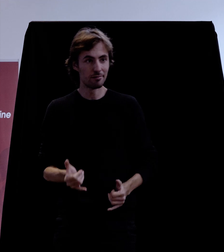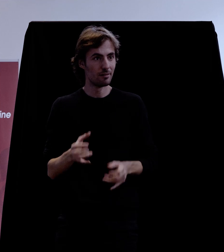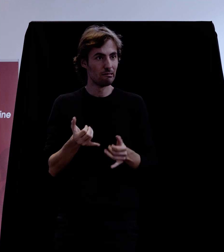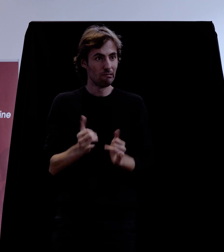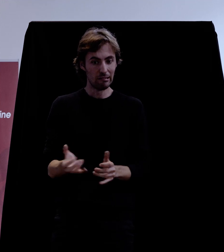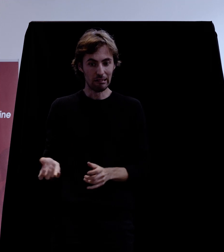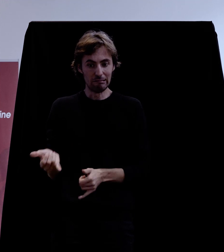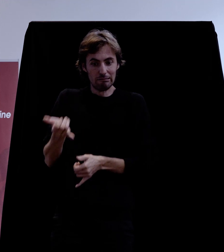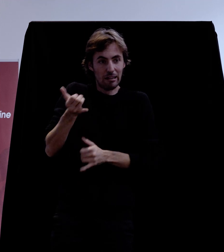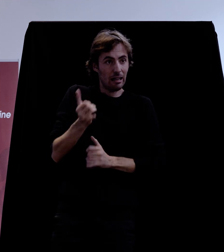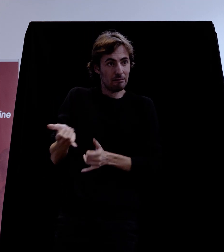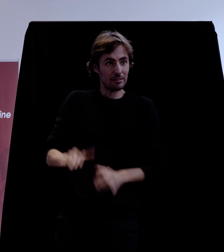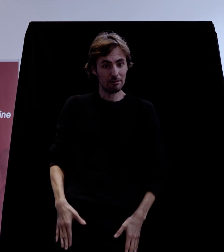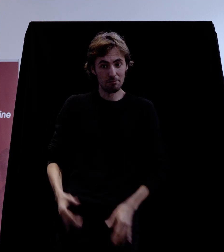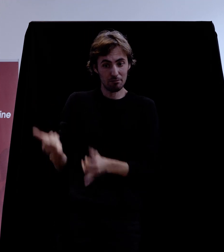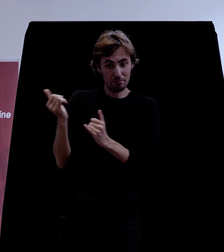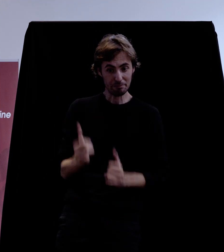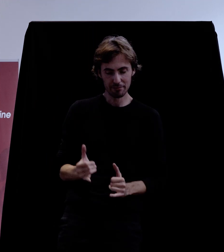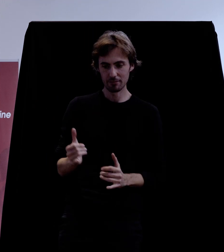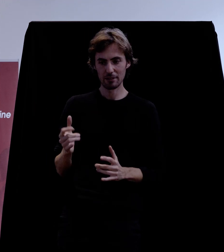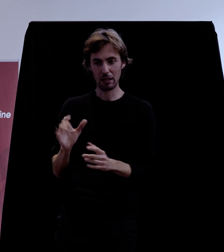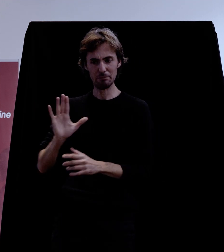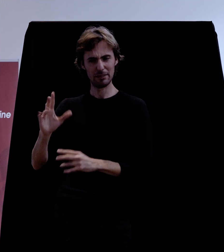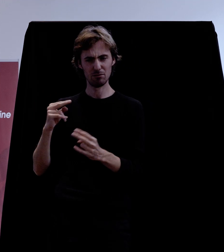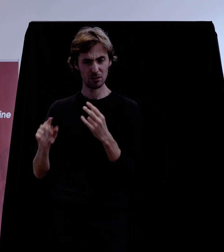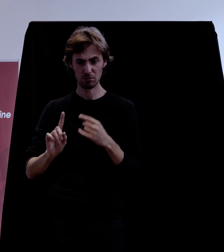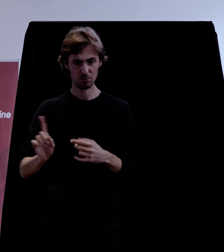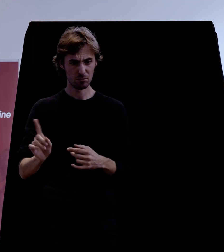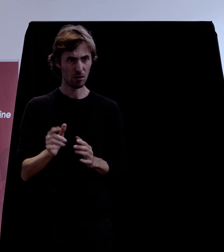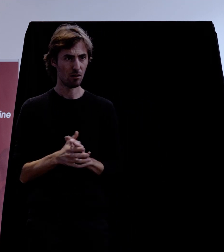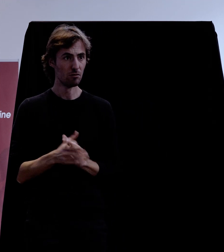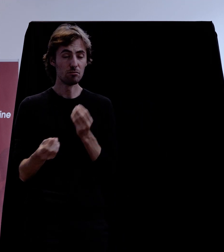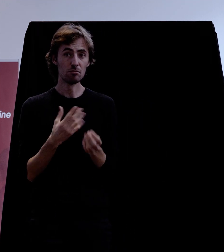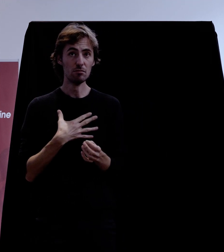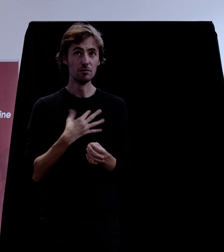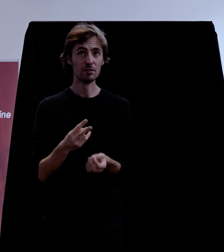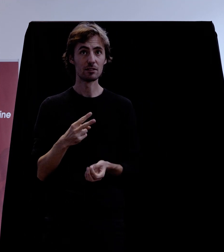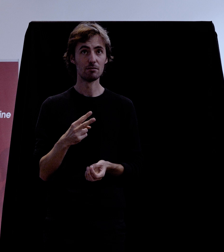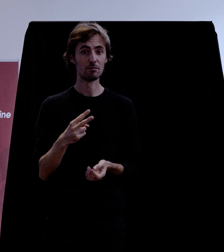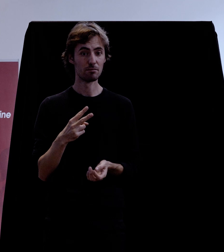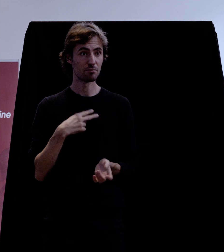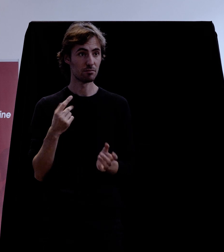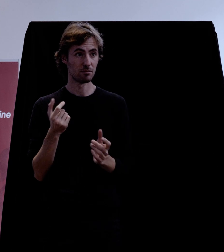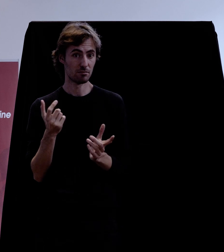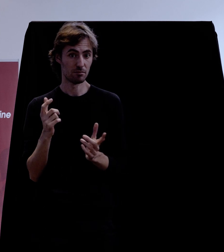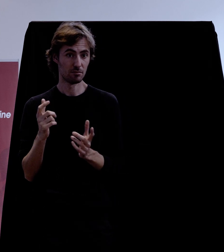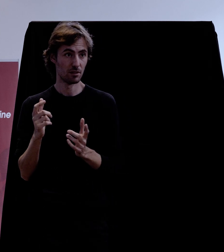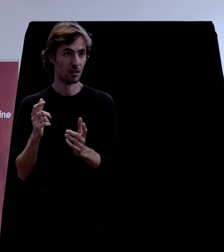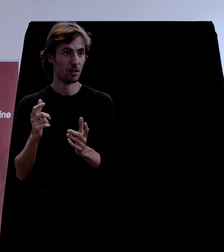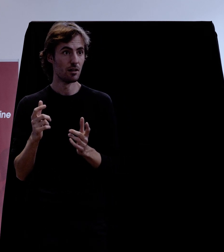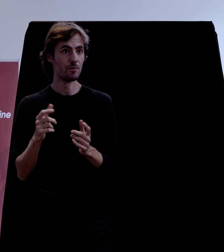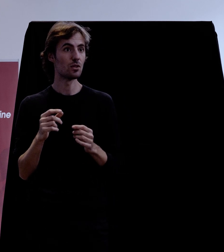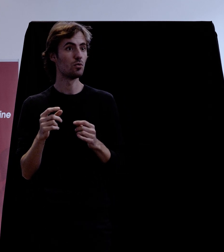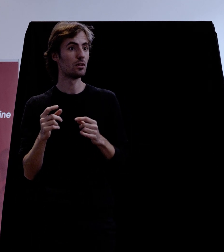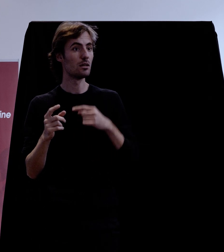son, he doesn't engage very much socially, but again, he's non-vocal. He doesn't speak. He knows a